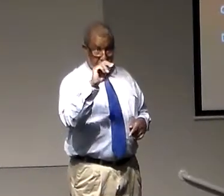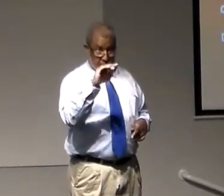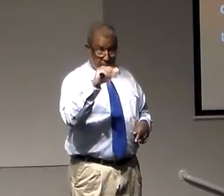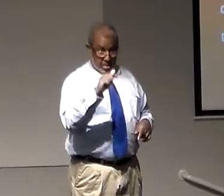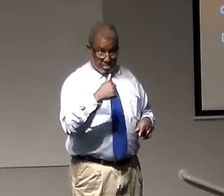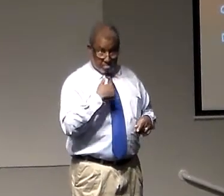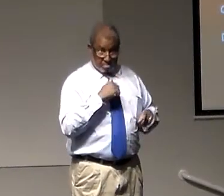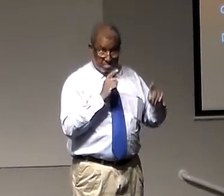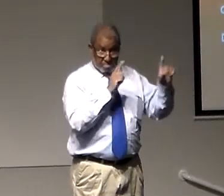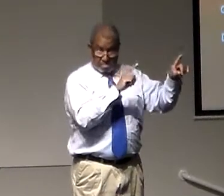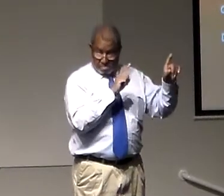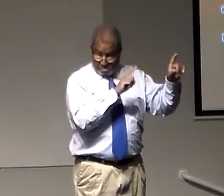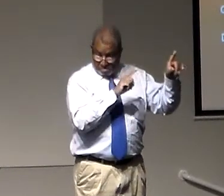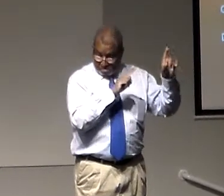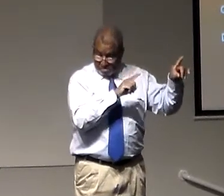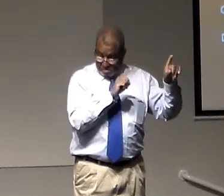then I will.